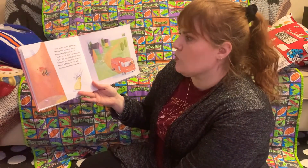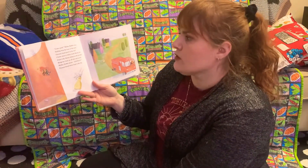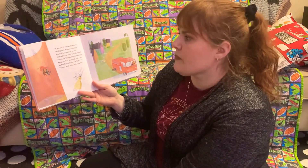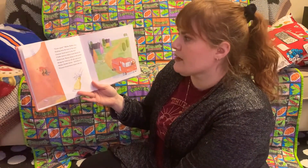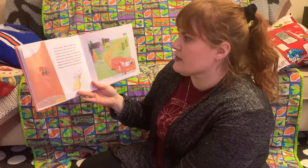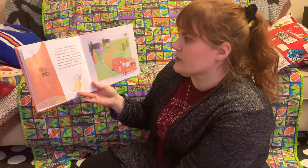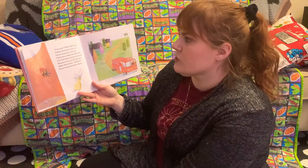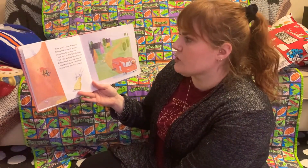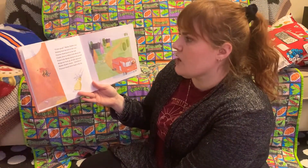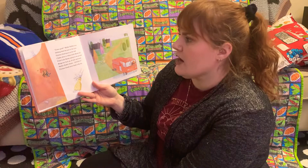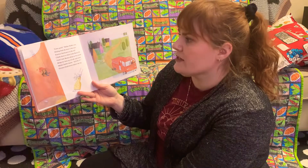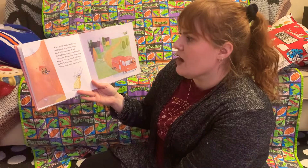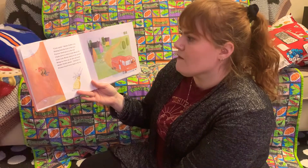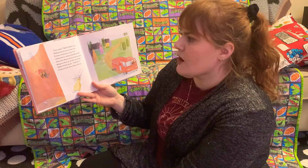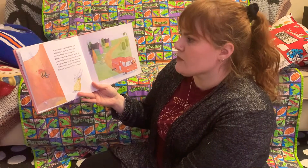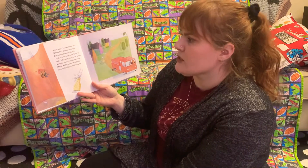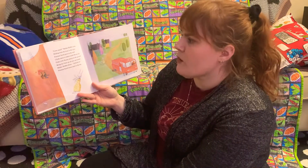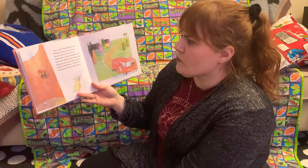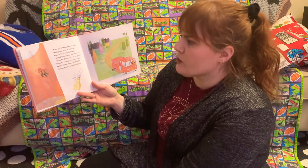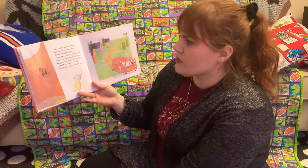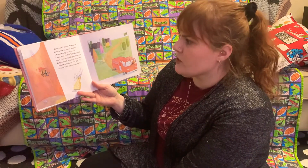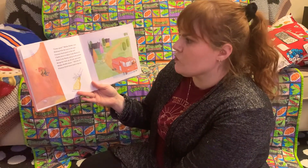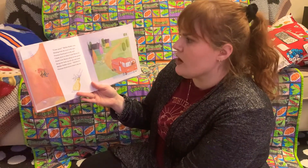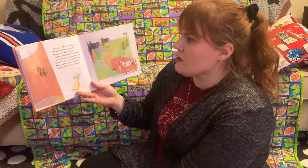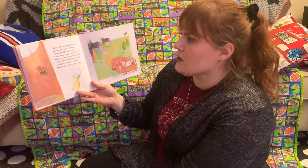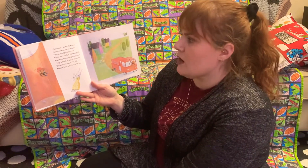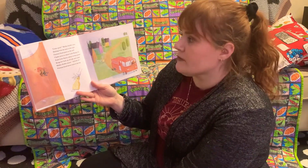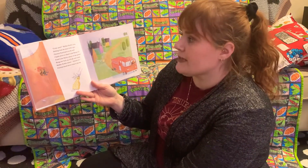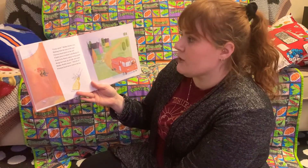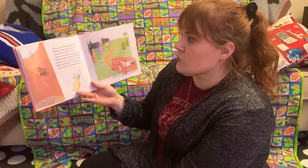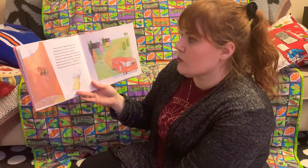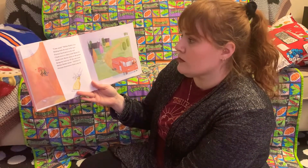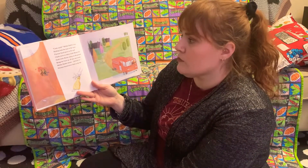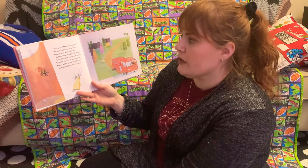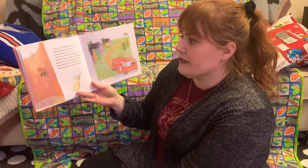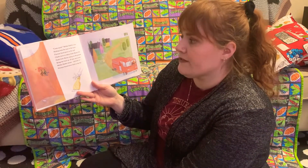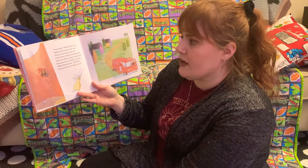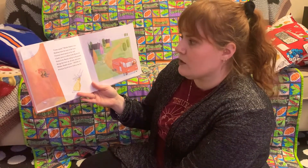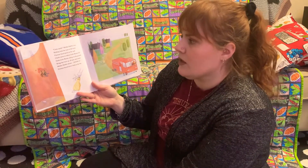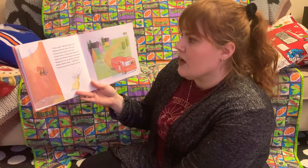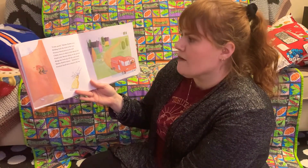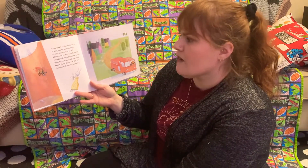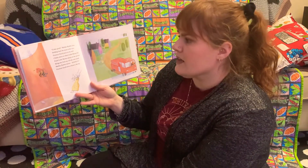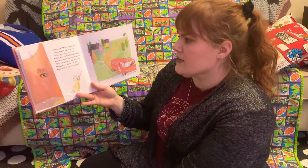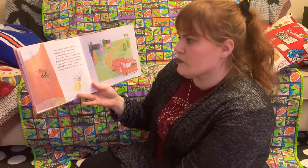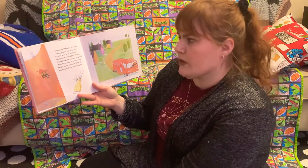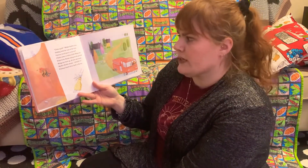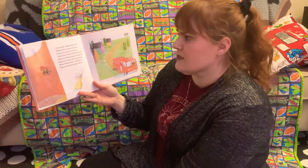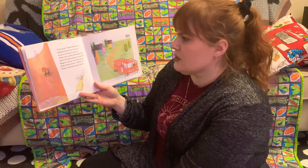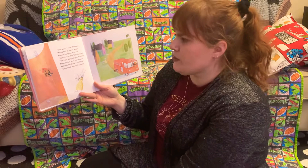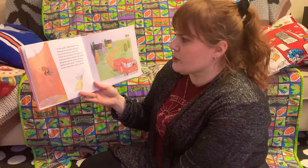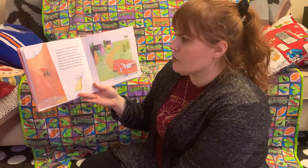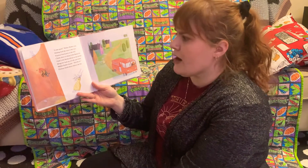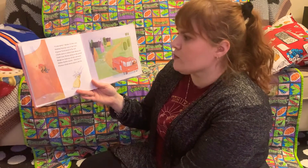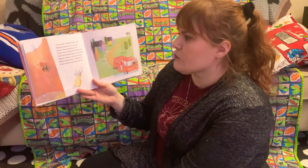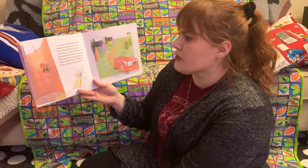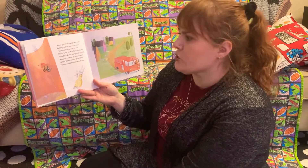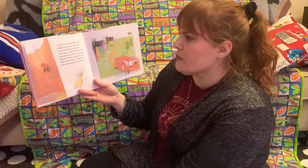back the tears in her eyes. Fireman Small peers in the well, climbs down to where Little Bunny fell, finds Little Bunny asleep on the ground, brings her back up